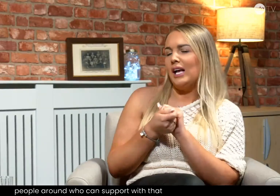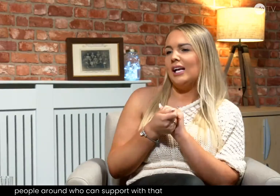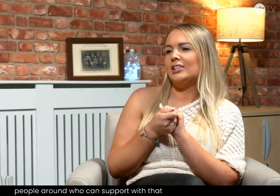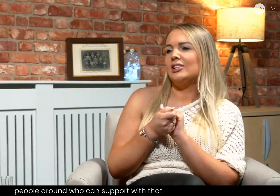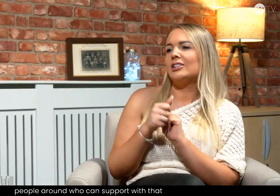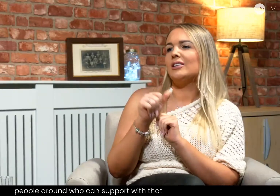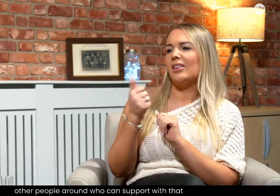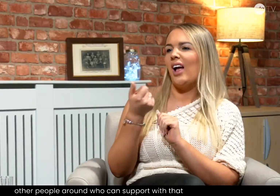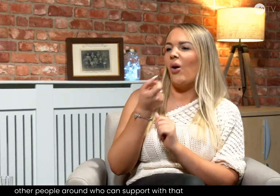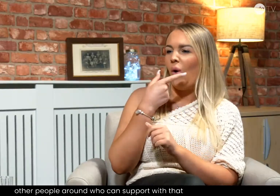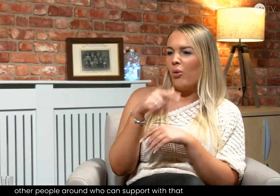And then,